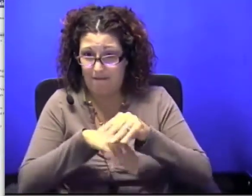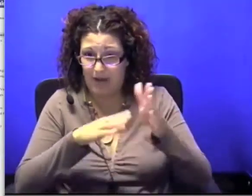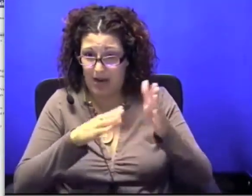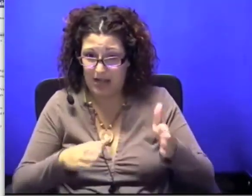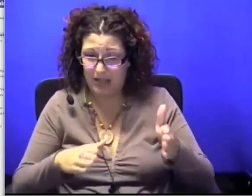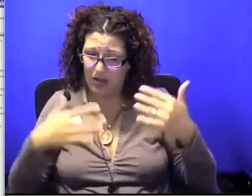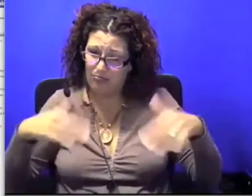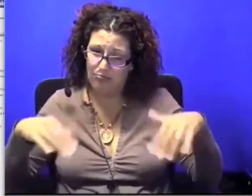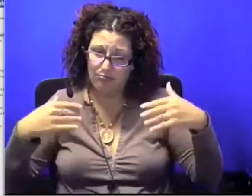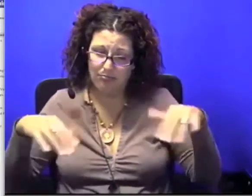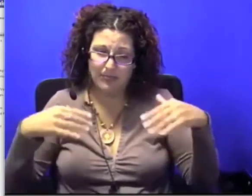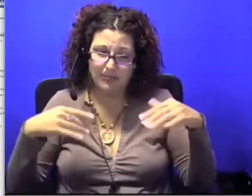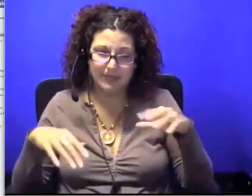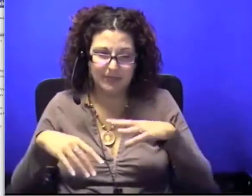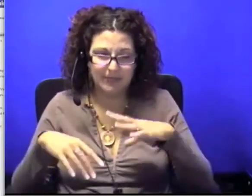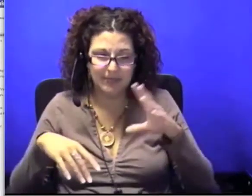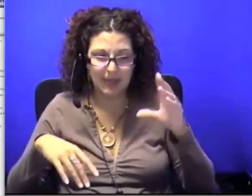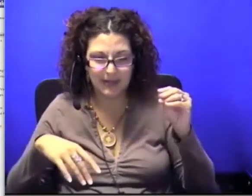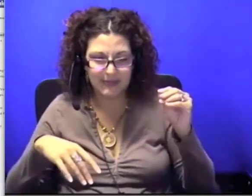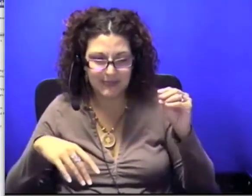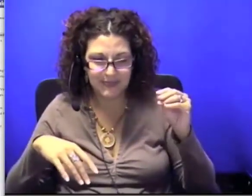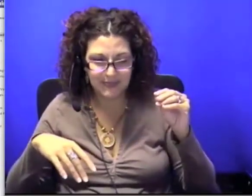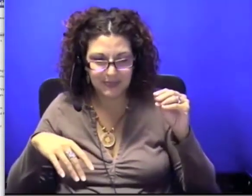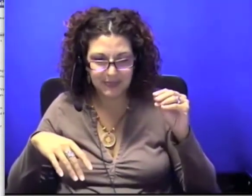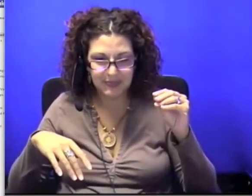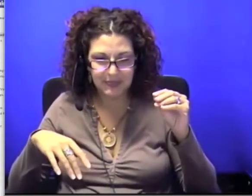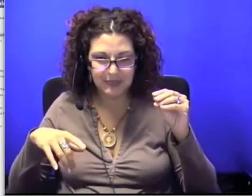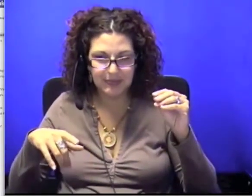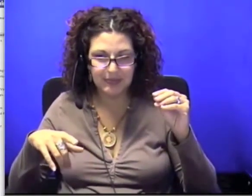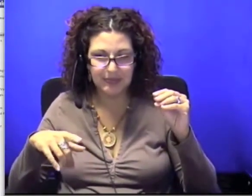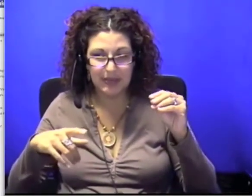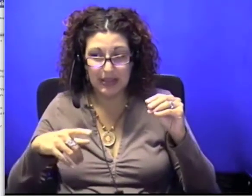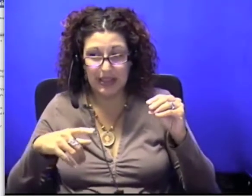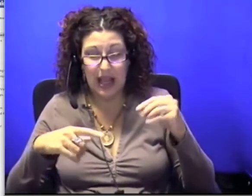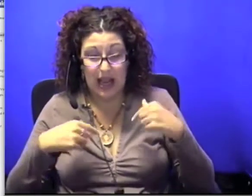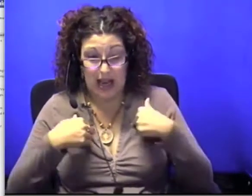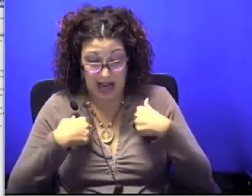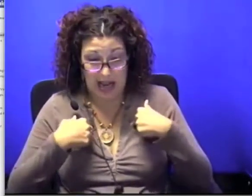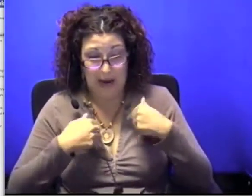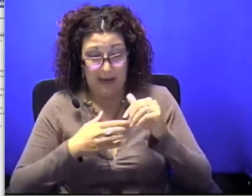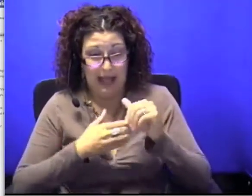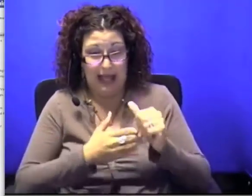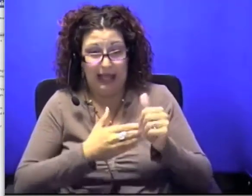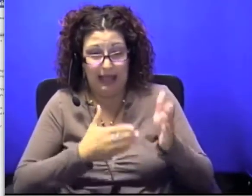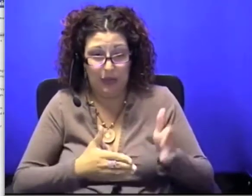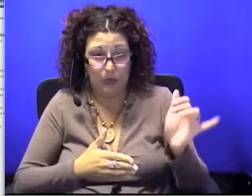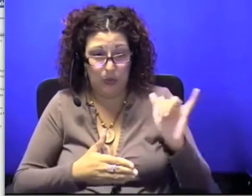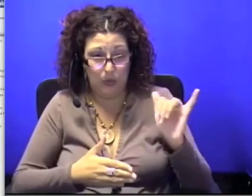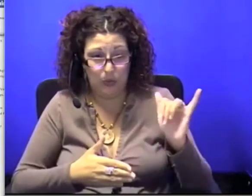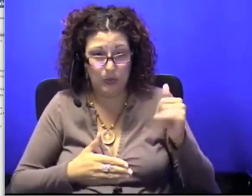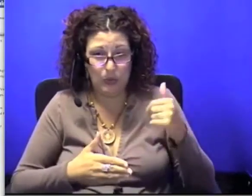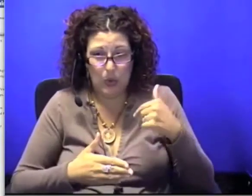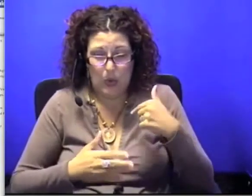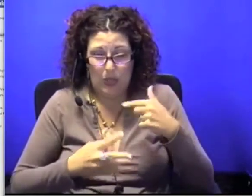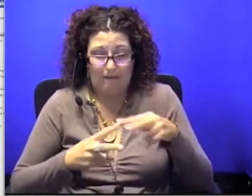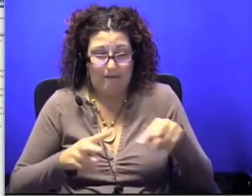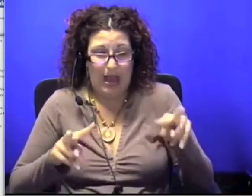advisor to us as RX Corporate, to me as a leader. Just